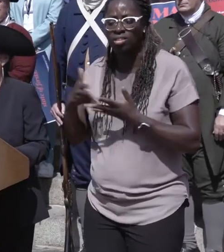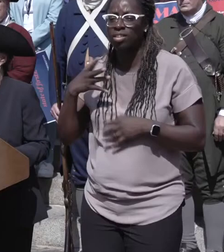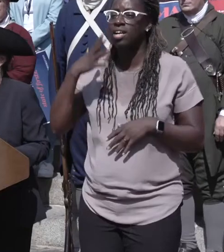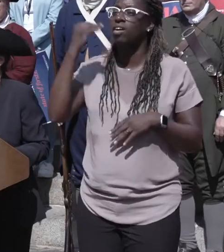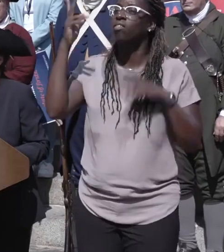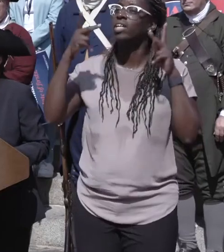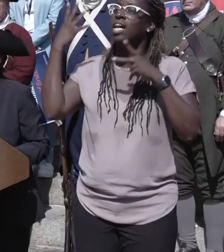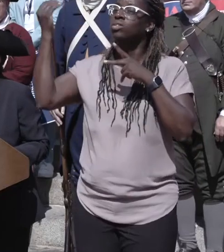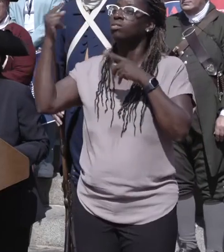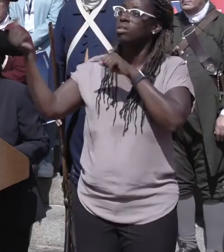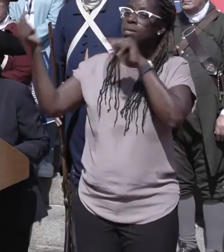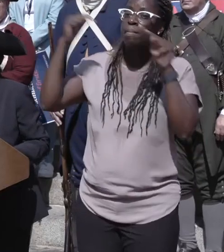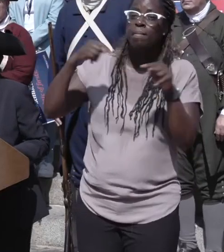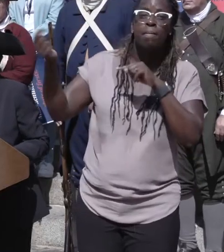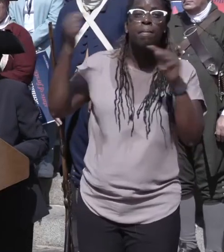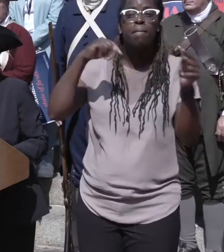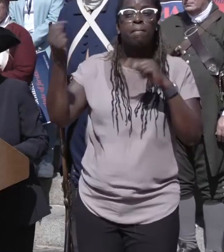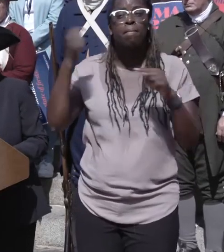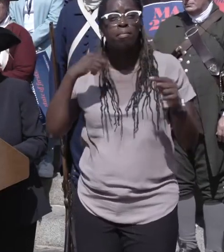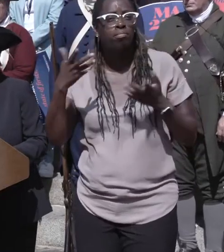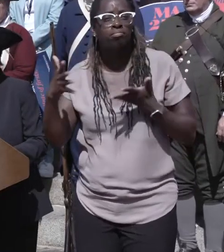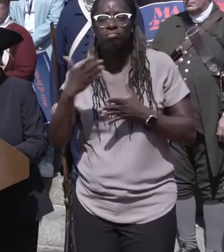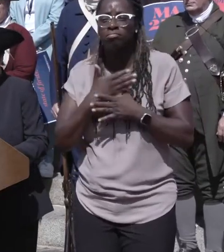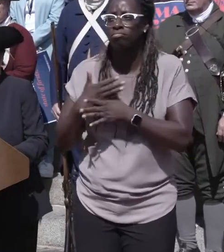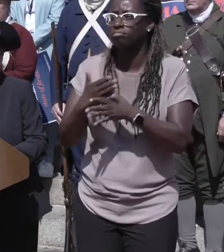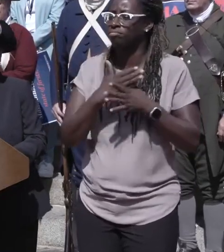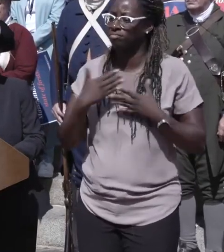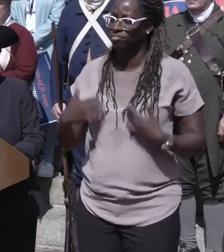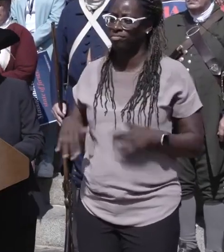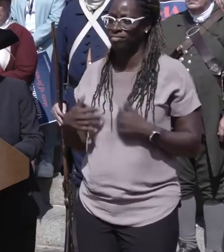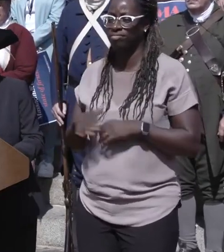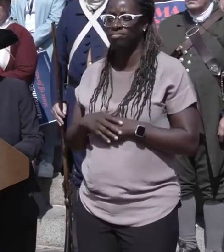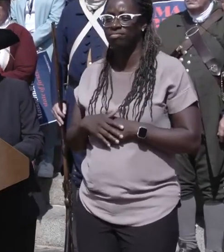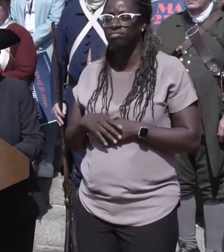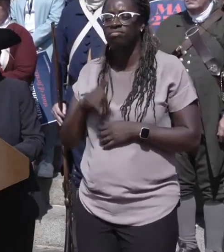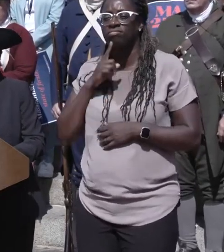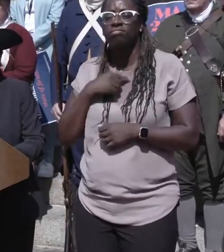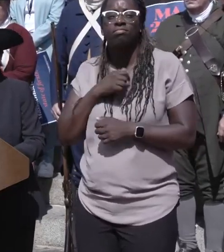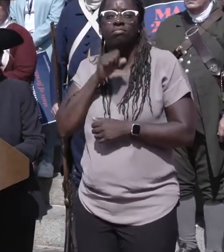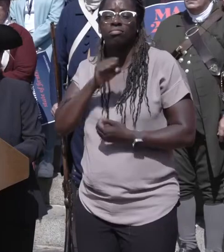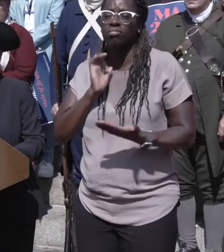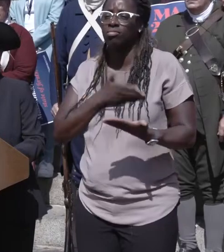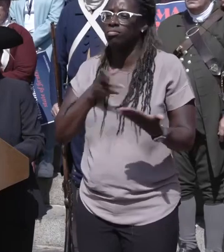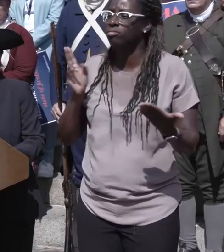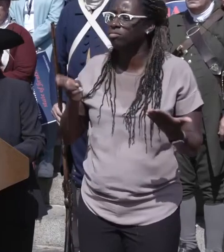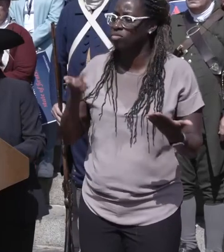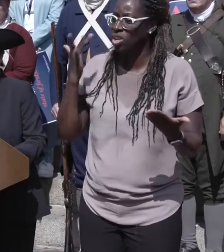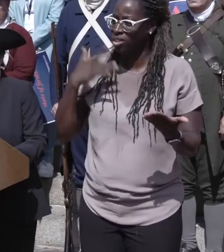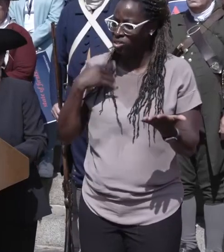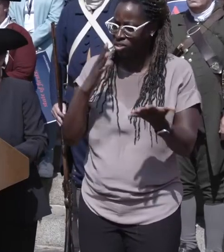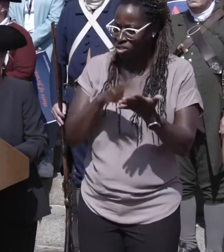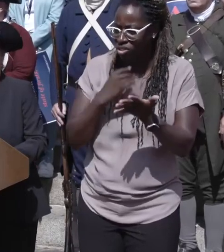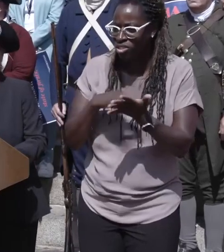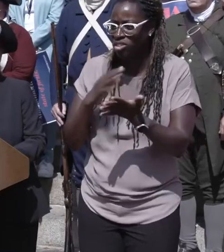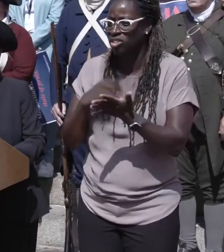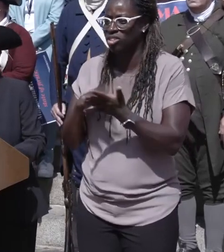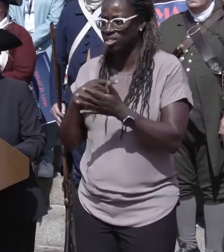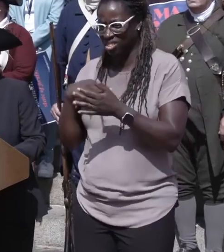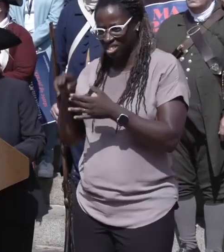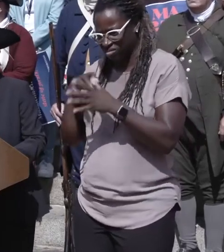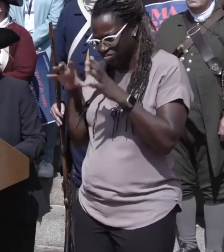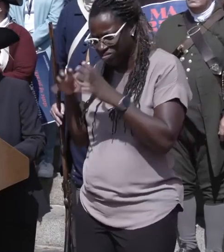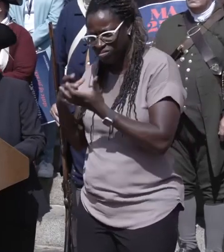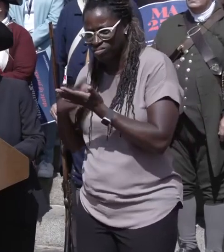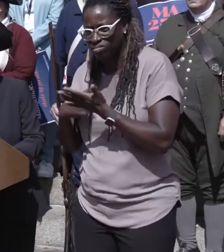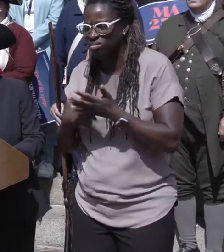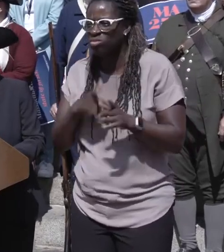anniversary, not just because I'm from Western Massachusetts, to learn and celebrate those stories that are untold, Indigenous